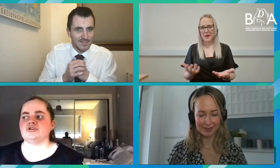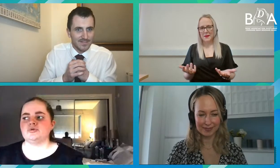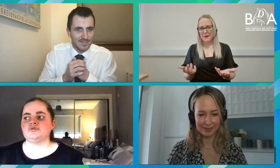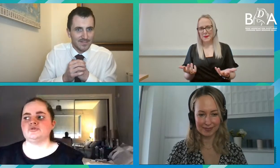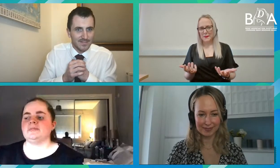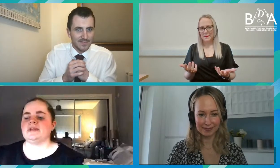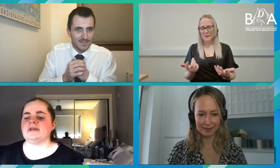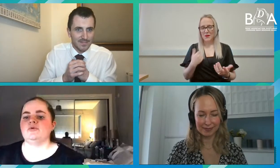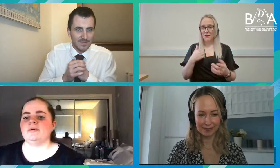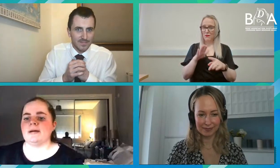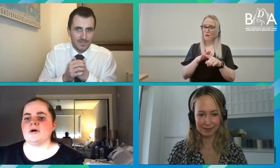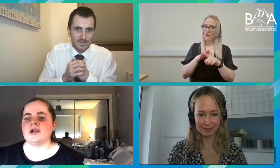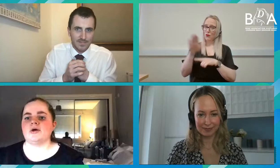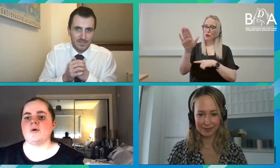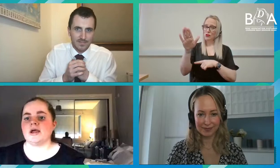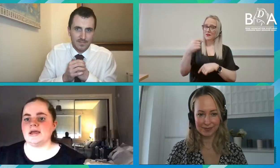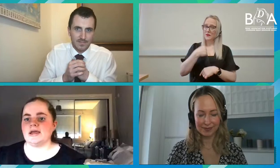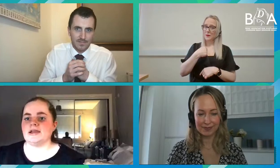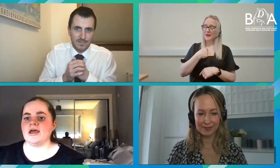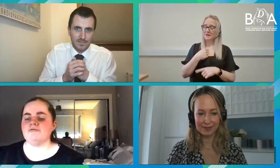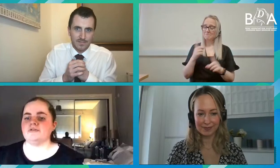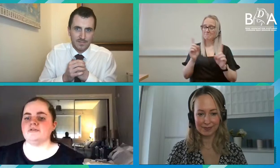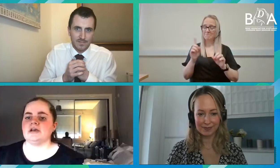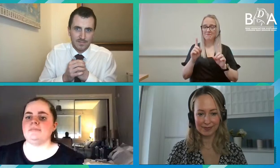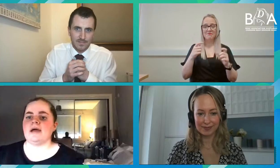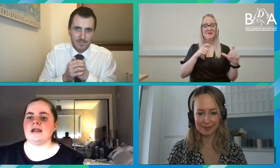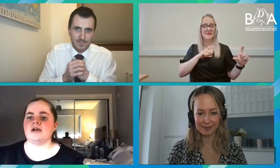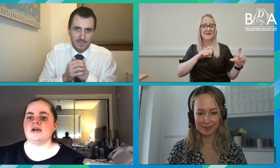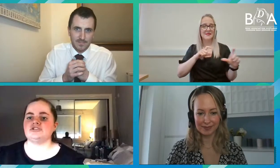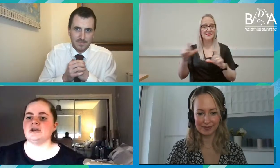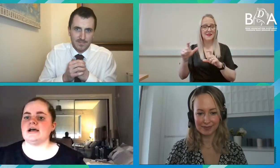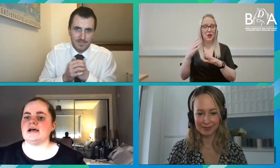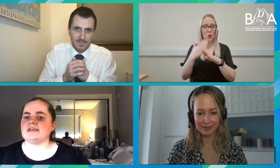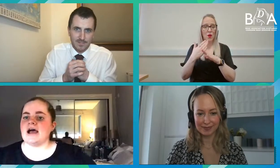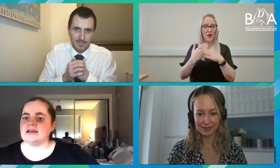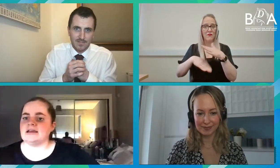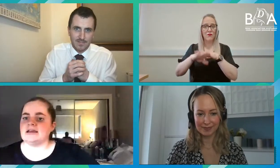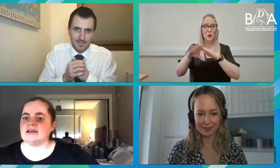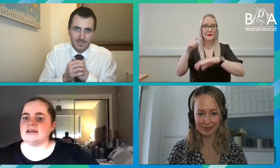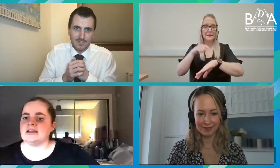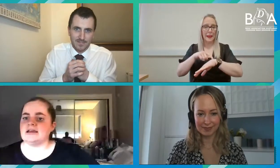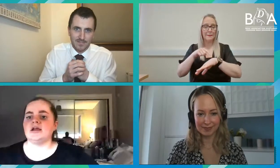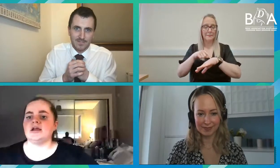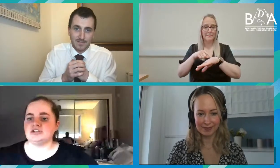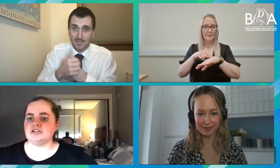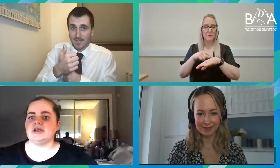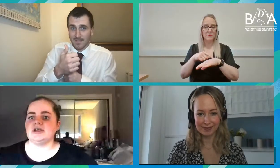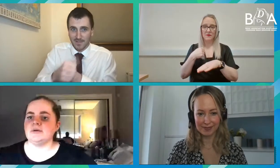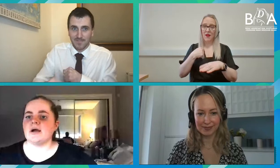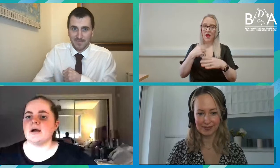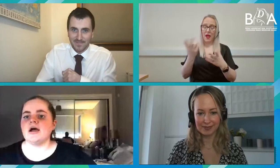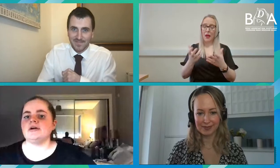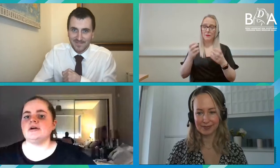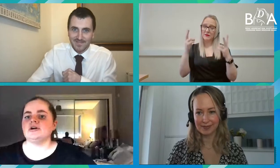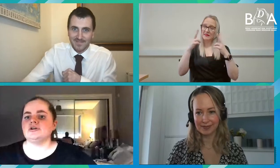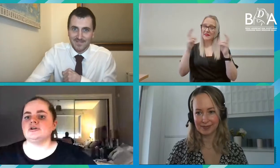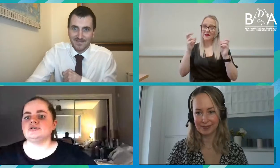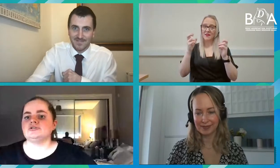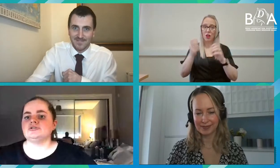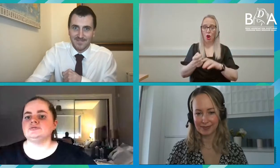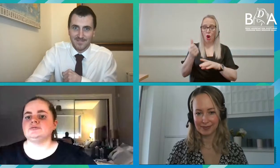The future holds for me at the moment. I'm currently working full-time in a nursery class as an early learning and childcare key worker.